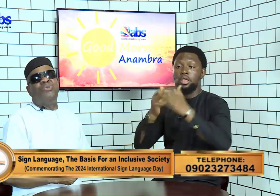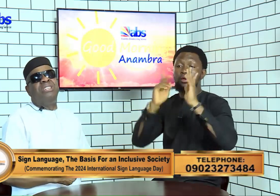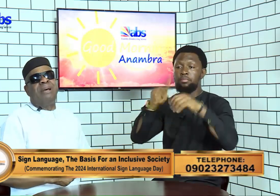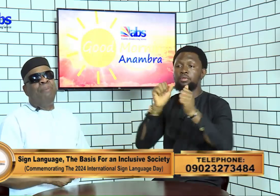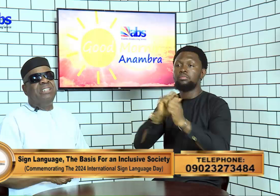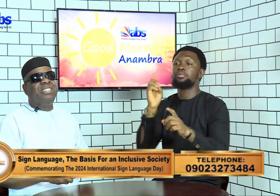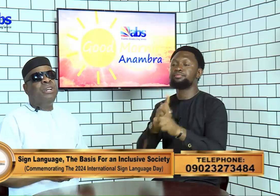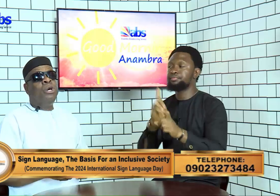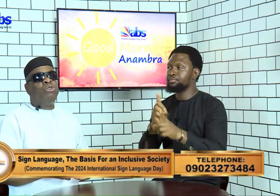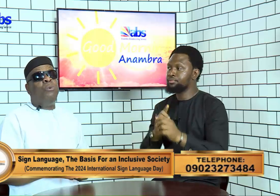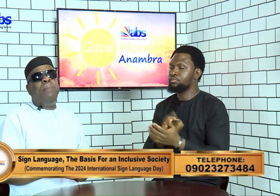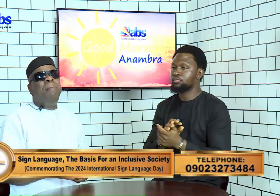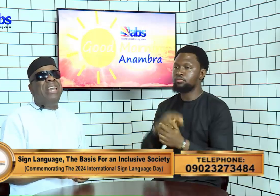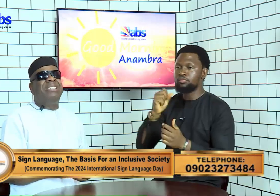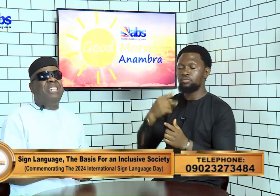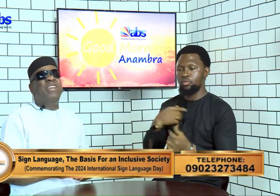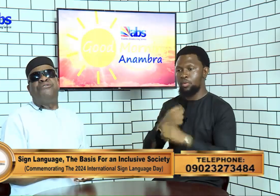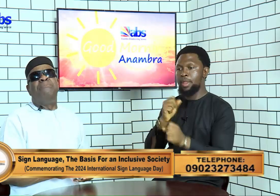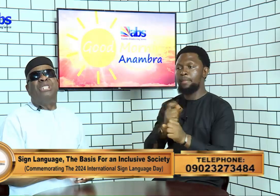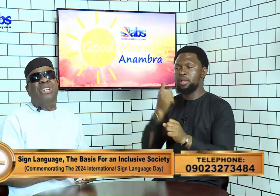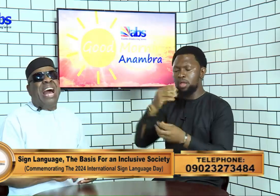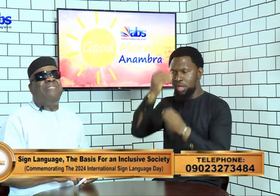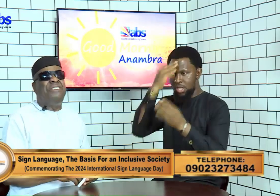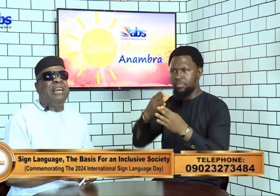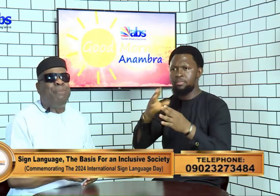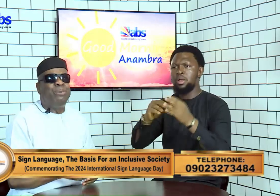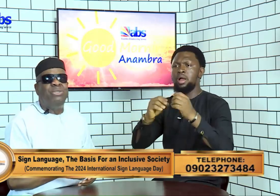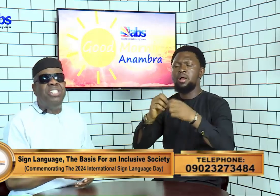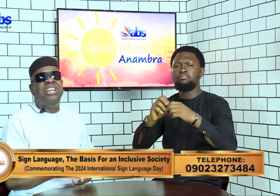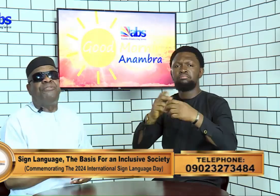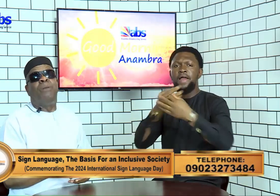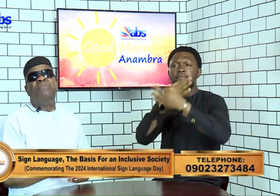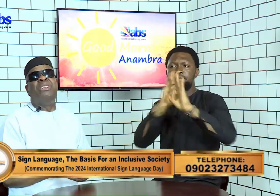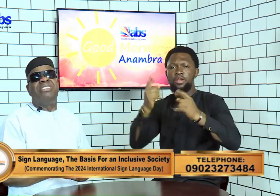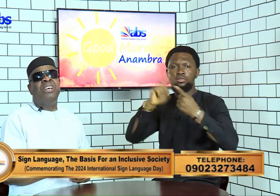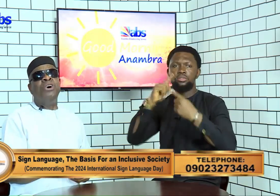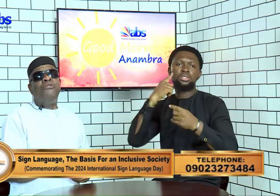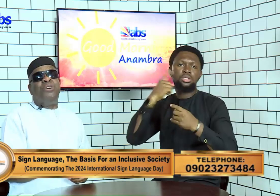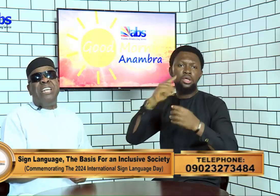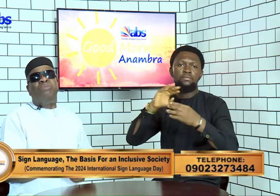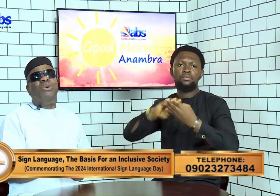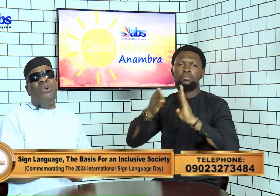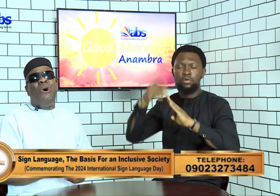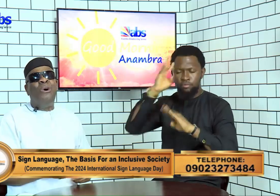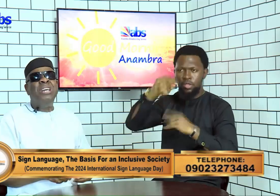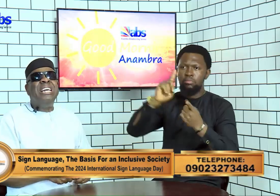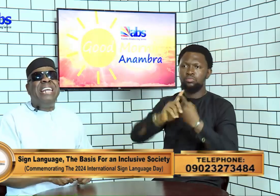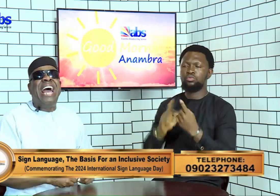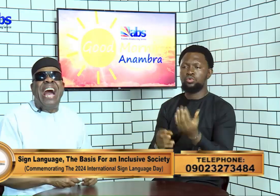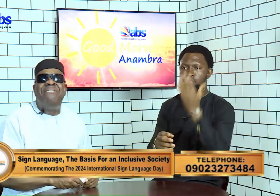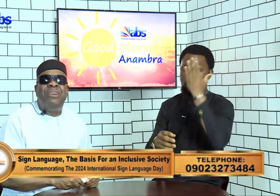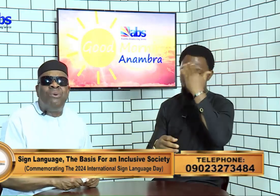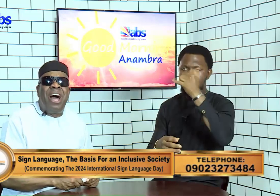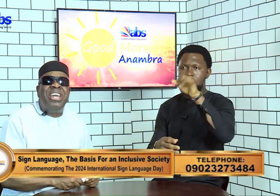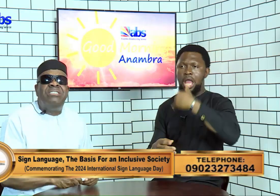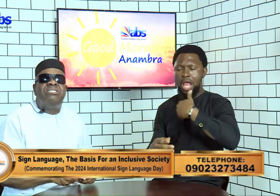persons with disability. So we make the information available to the deaf community for them to know they